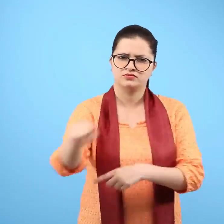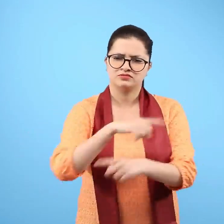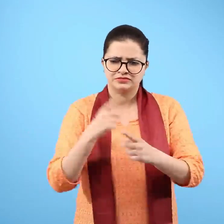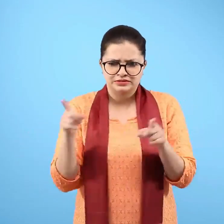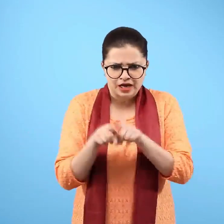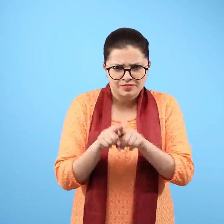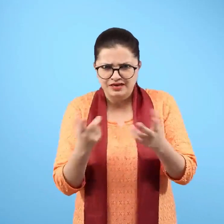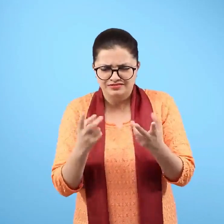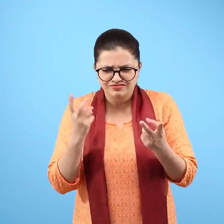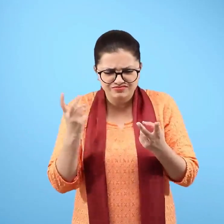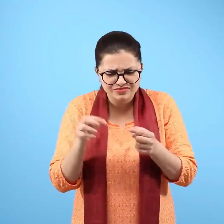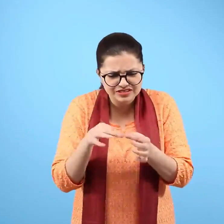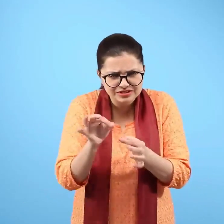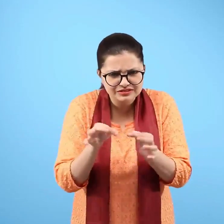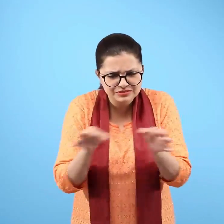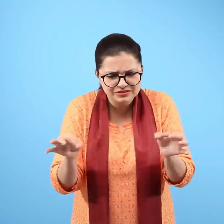use this scale to find out